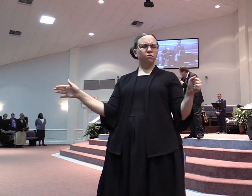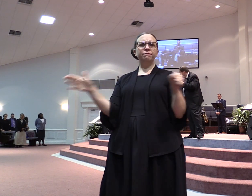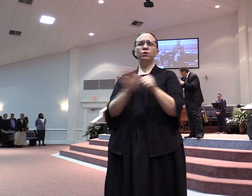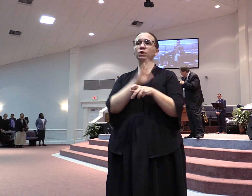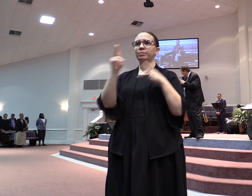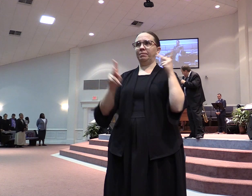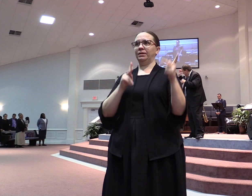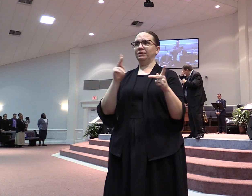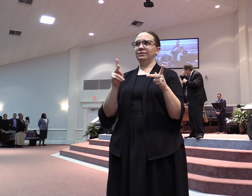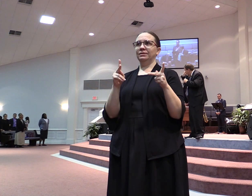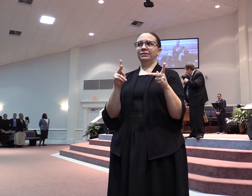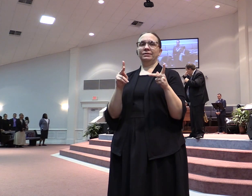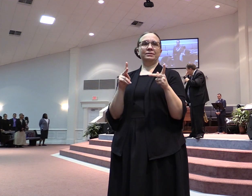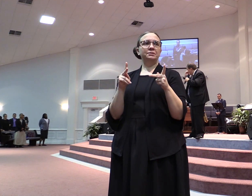people